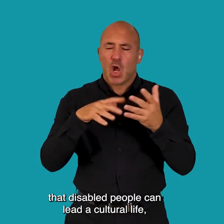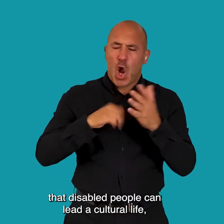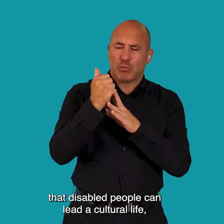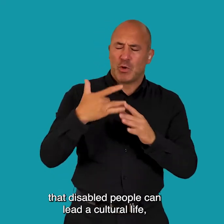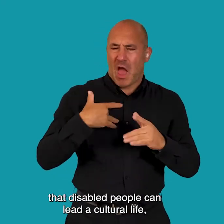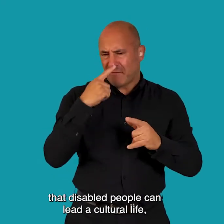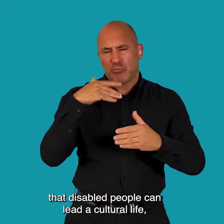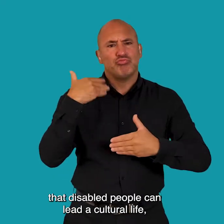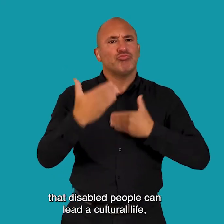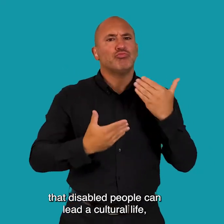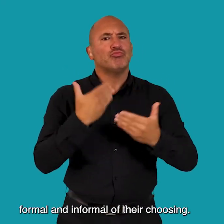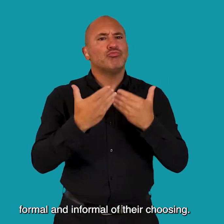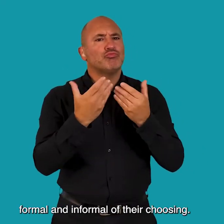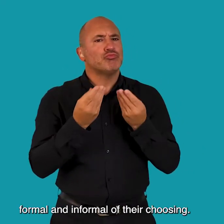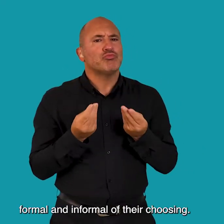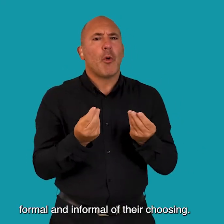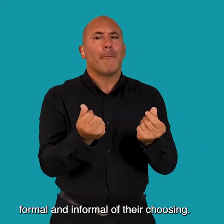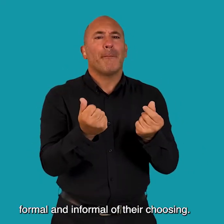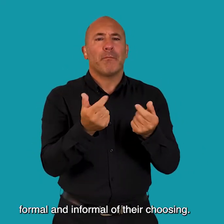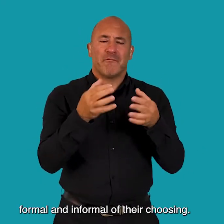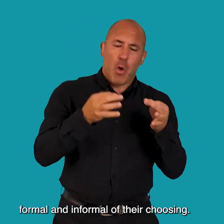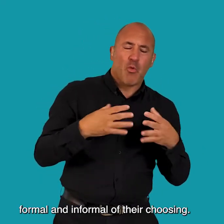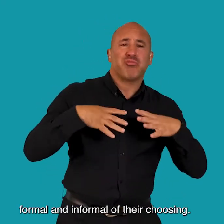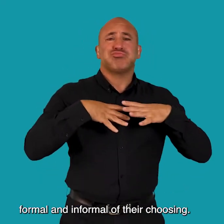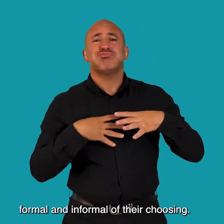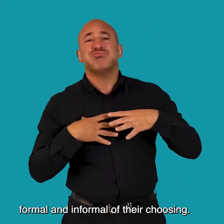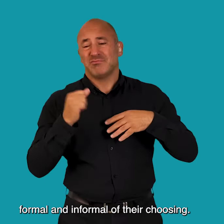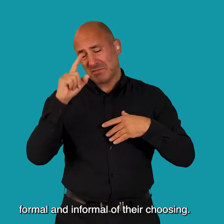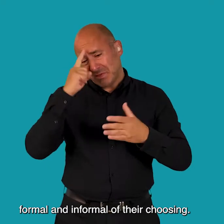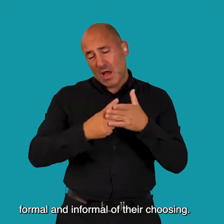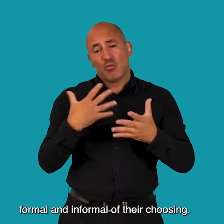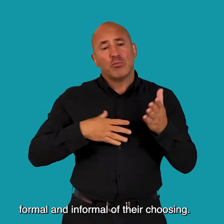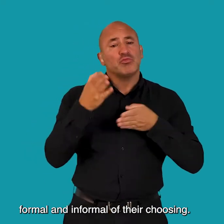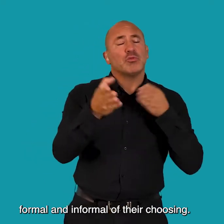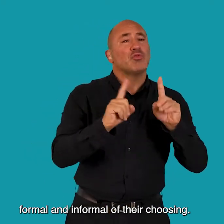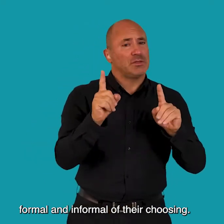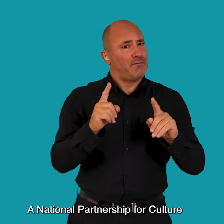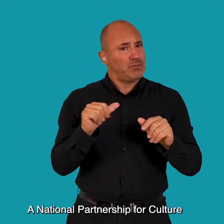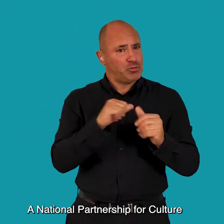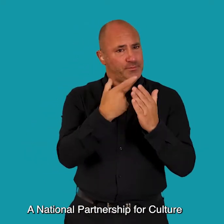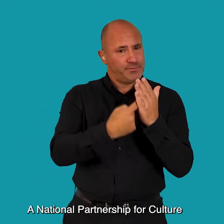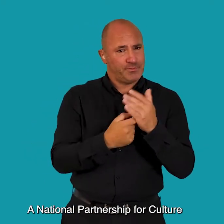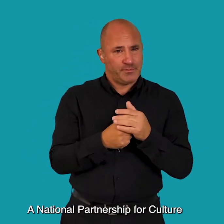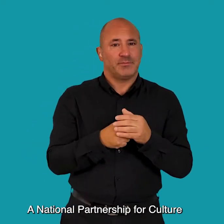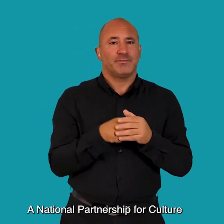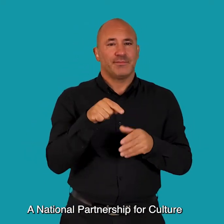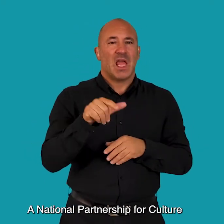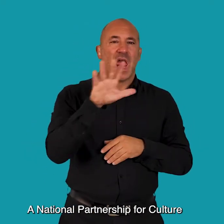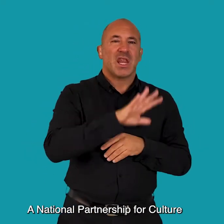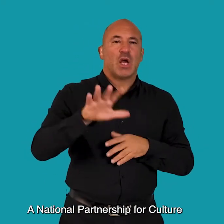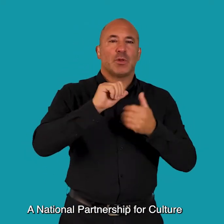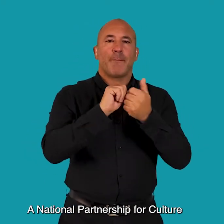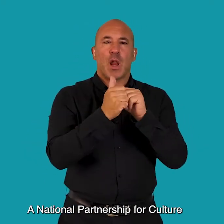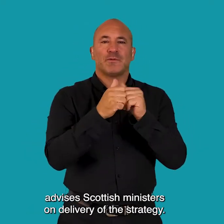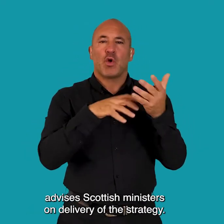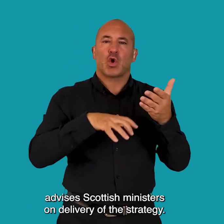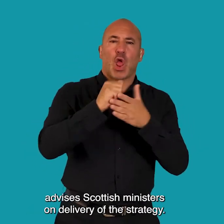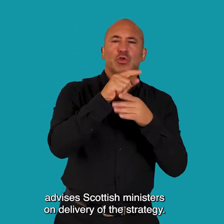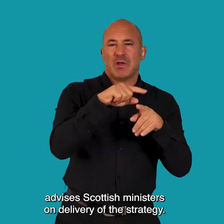a cultural life, formal and informal, of their choosing. A national partnership for culture advises